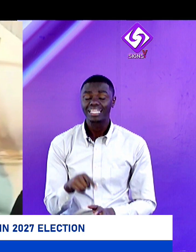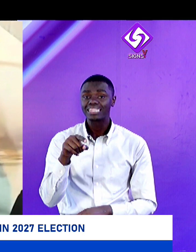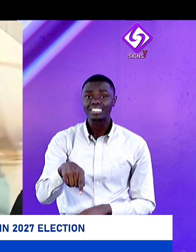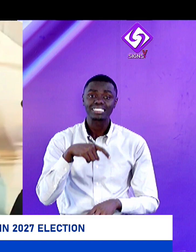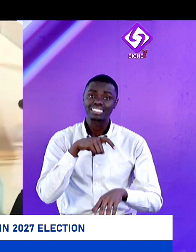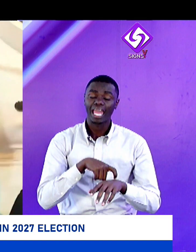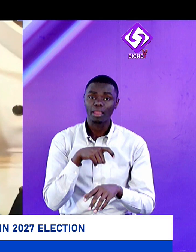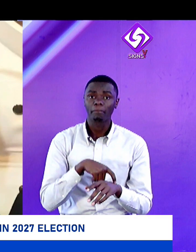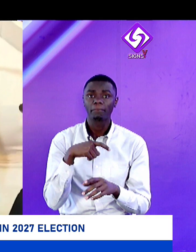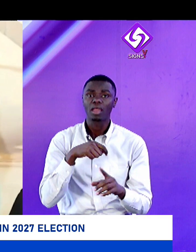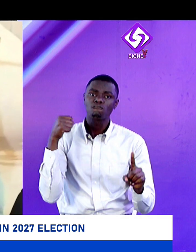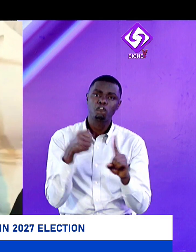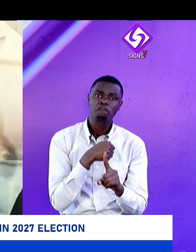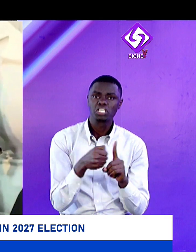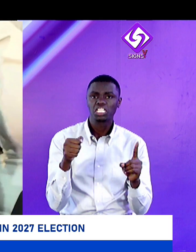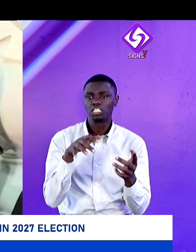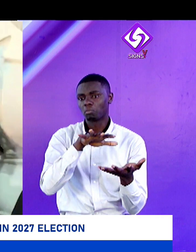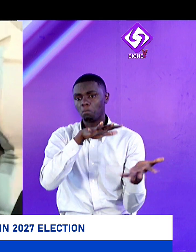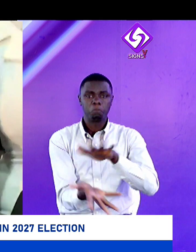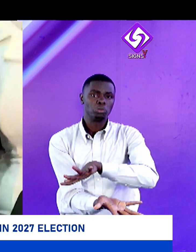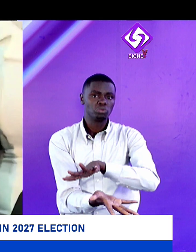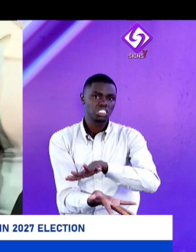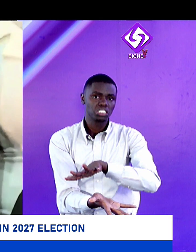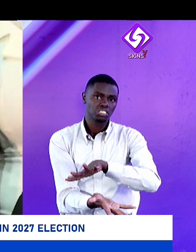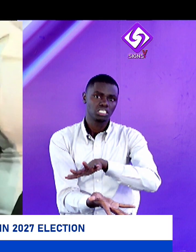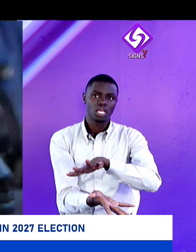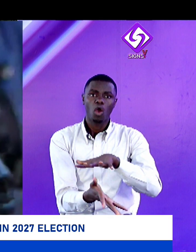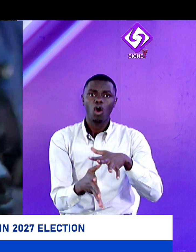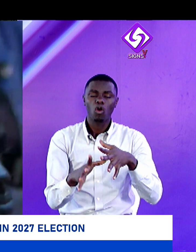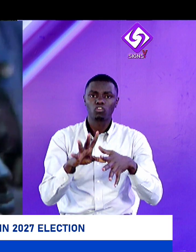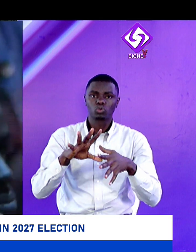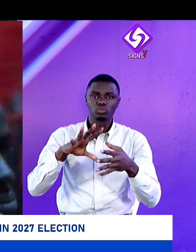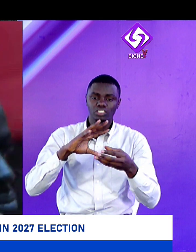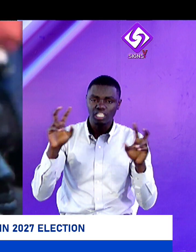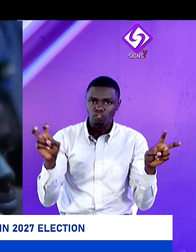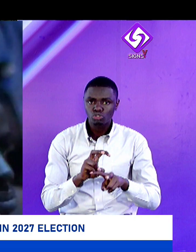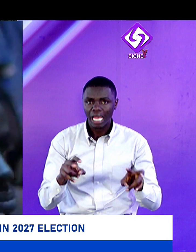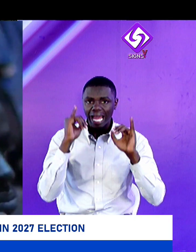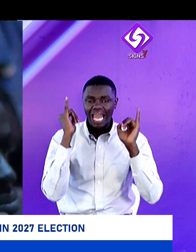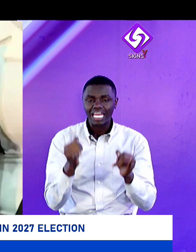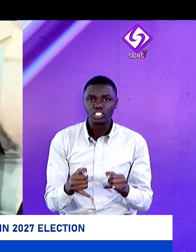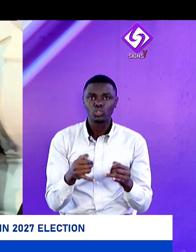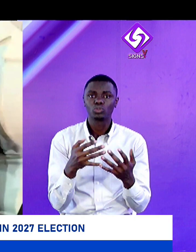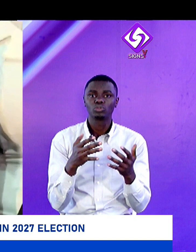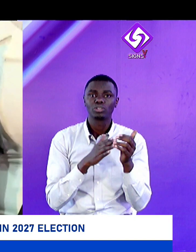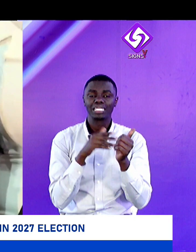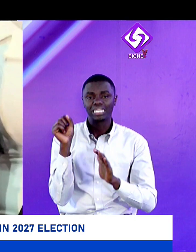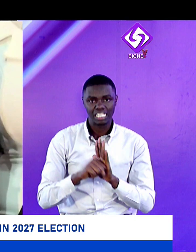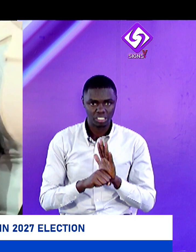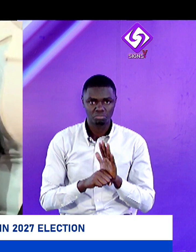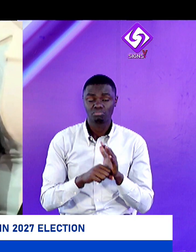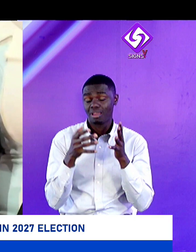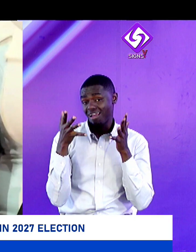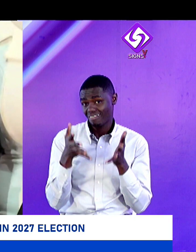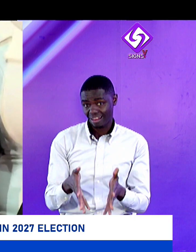vita, msimu wa mapinduzi, msimu wa kubuni uongozi mbadala. Na katika zamu hii, katika